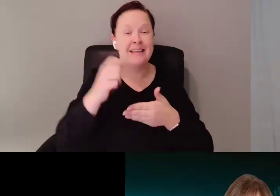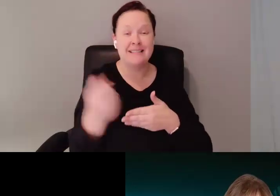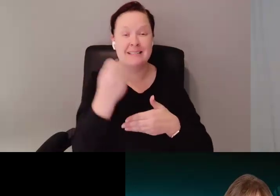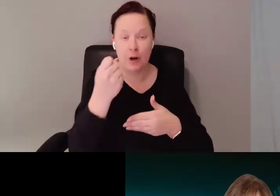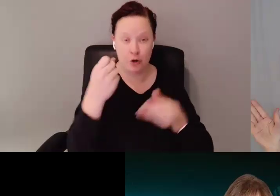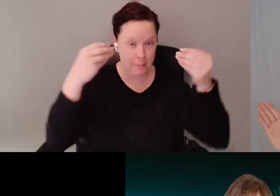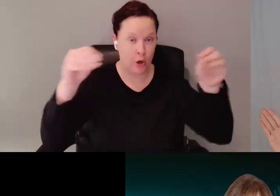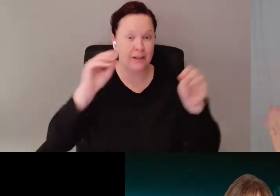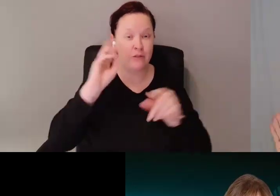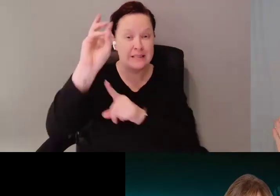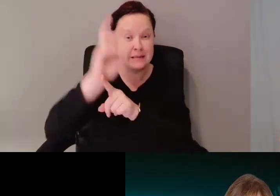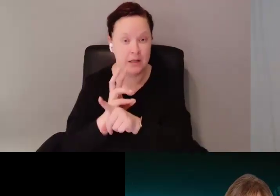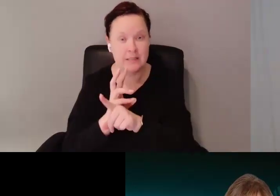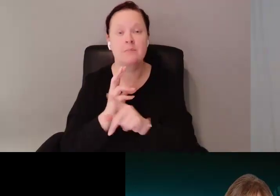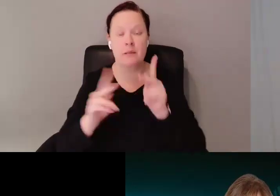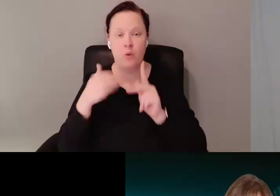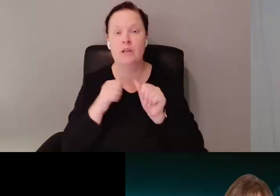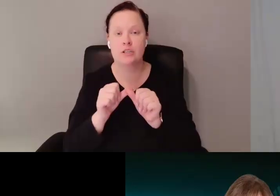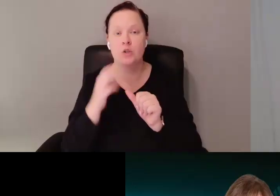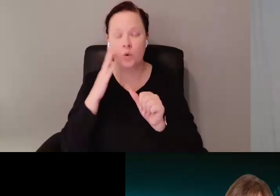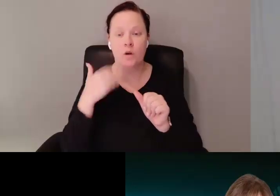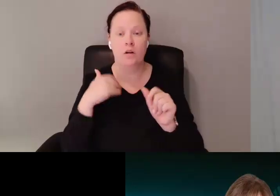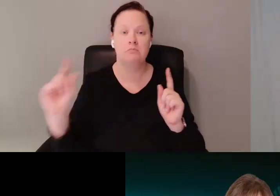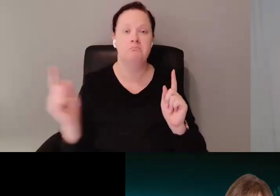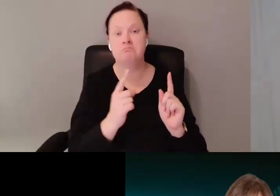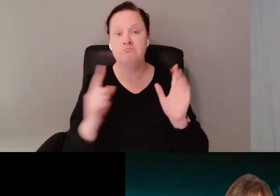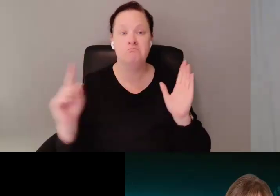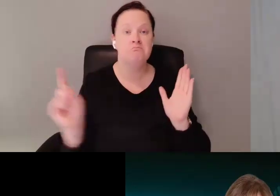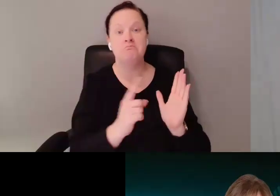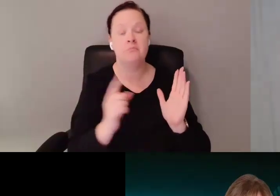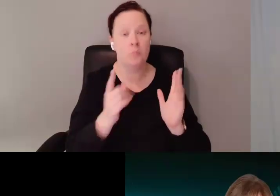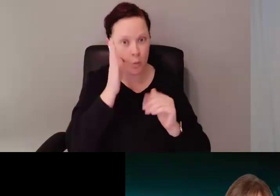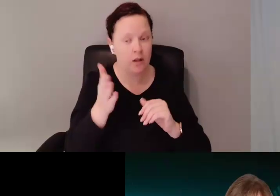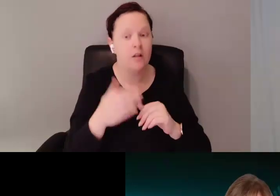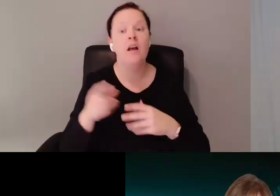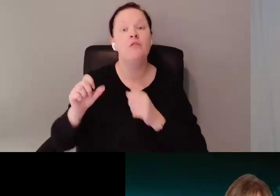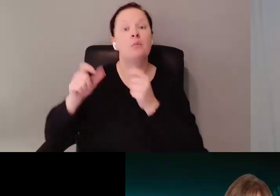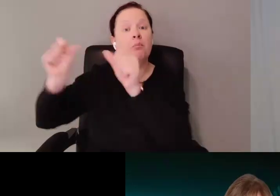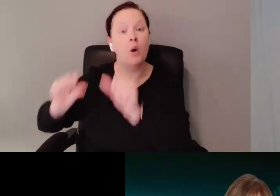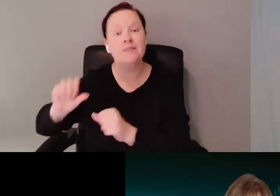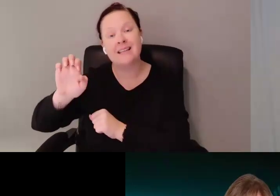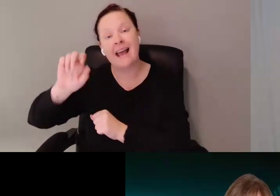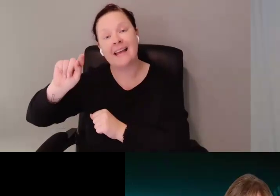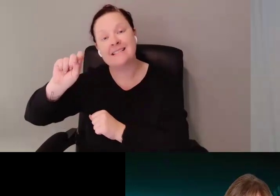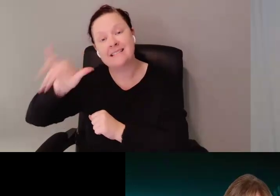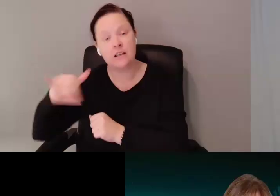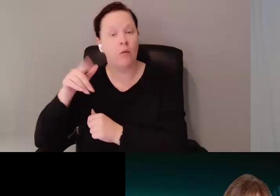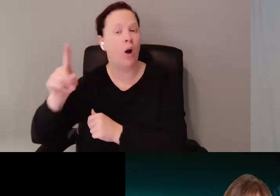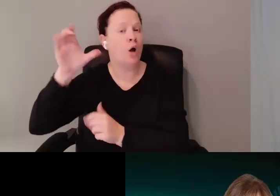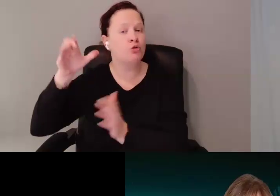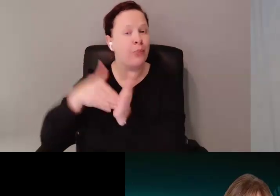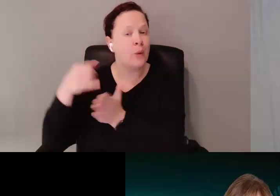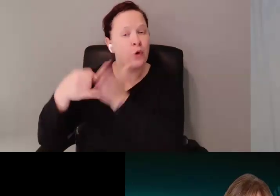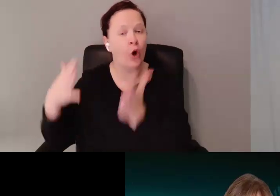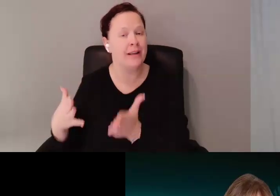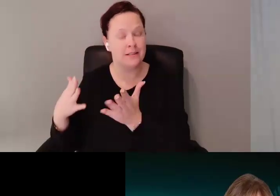months, you're going to get way more business than if you just post your stuff on Etsy and you're competing with 100,000 other